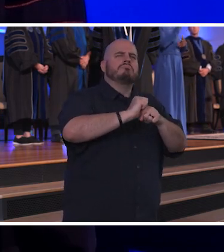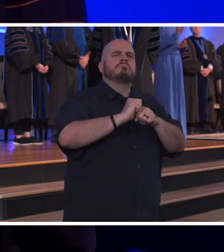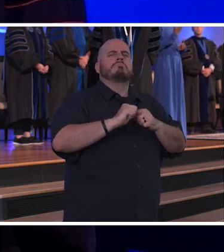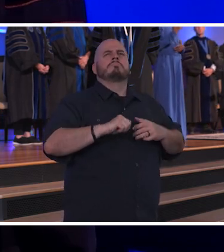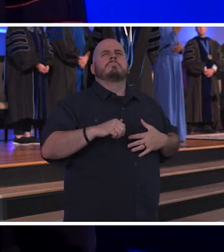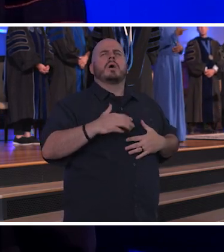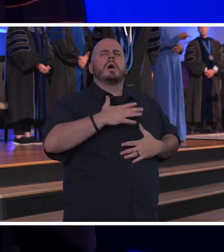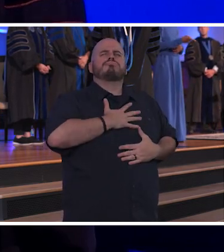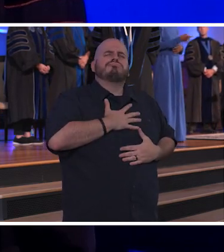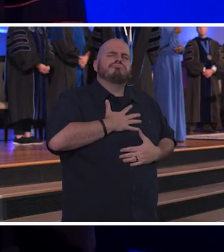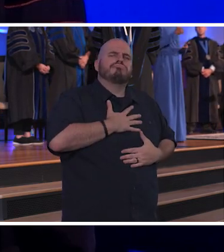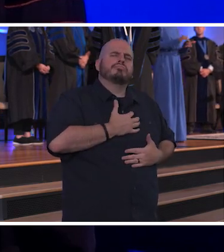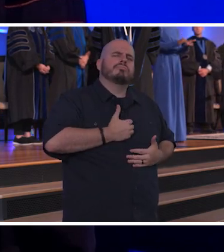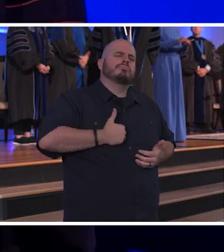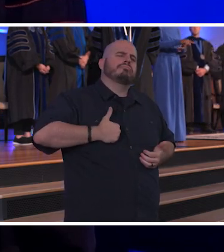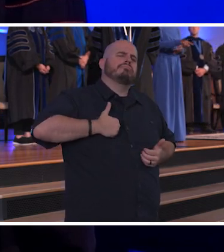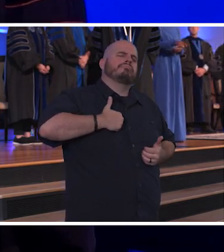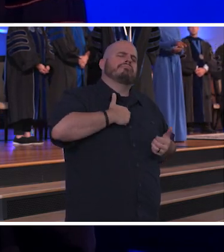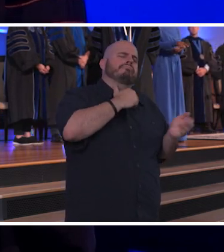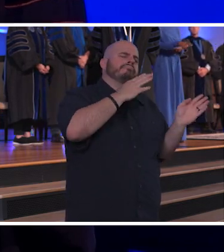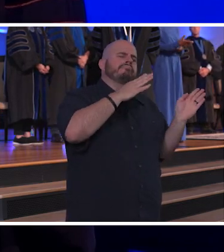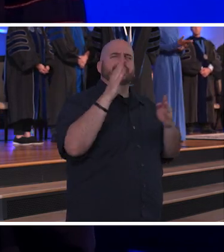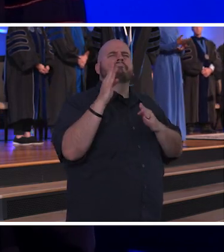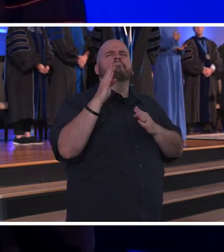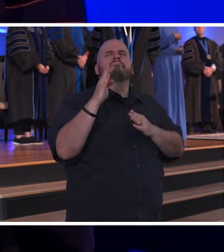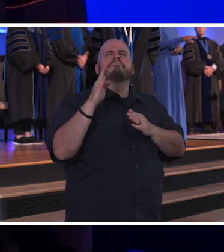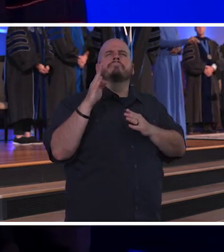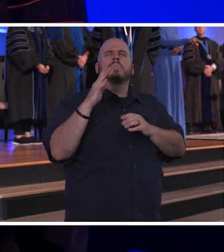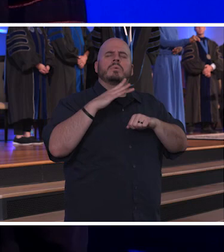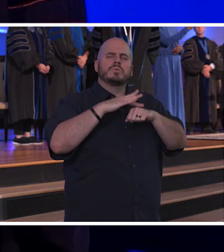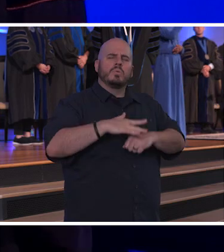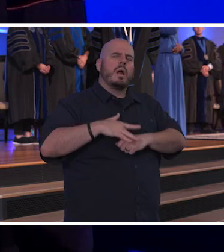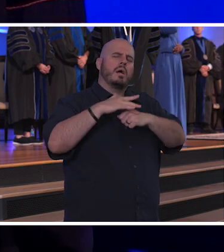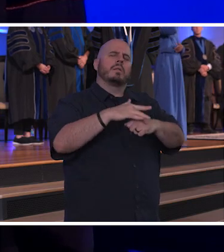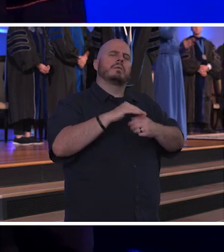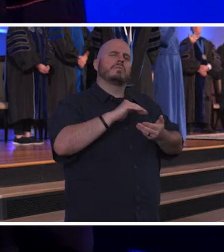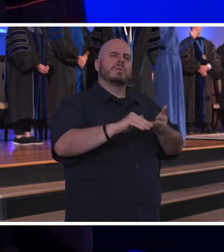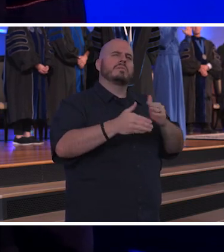dwell on forgiveness. We are forgiven,